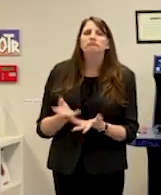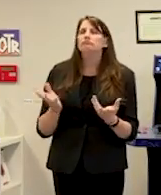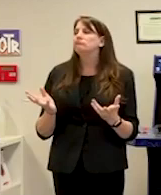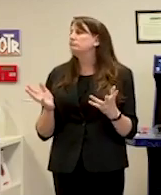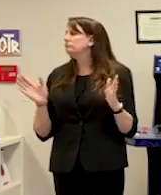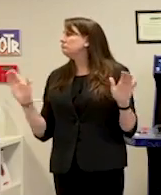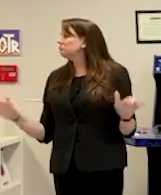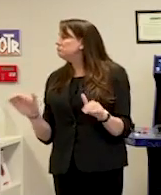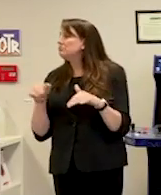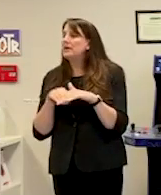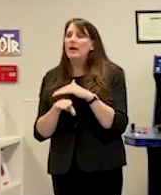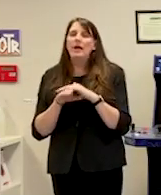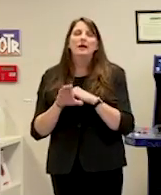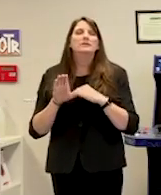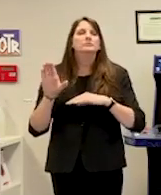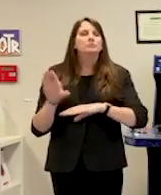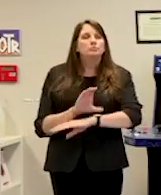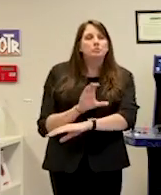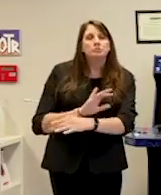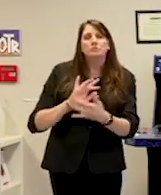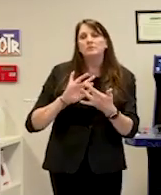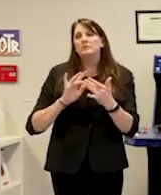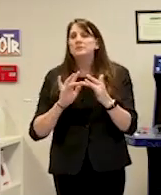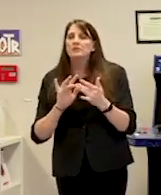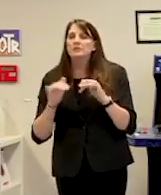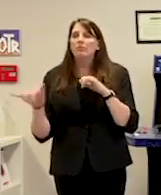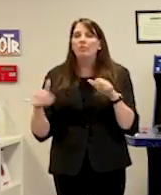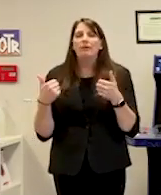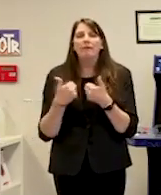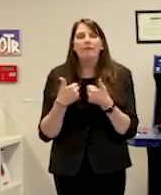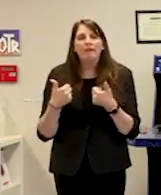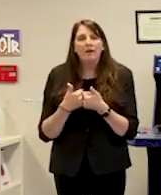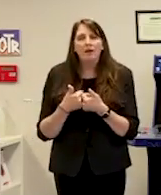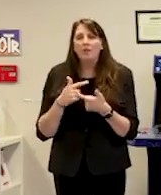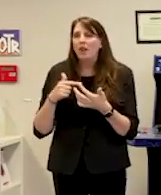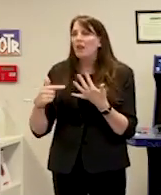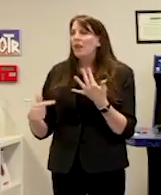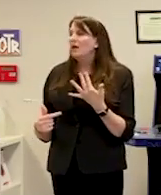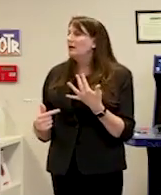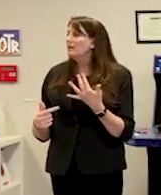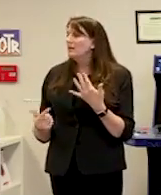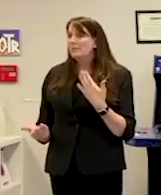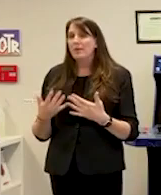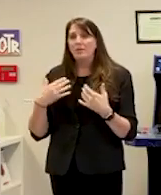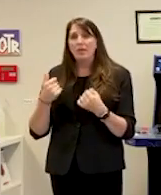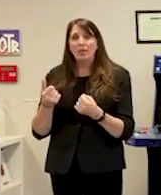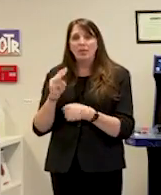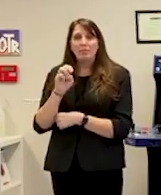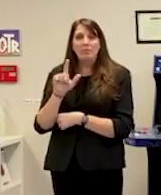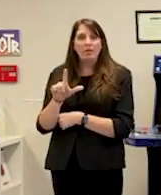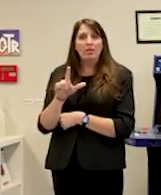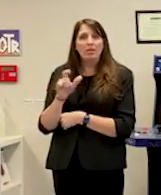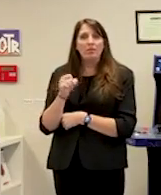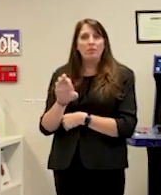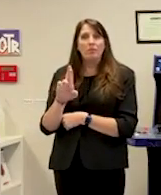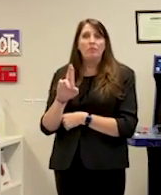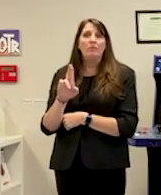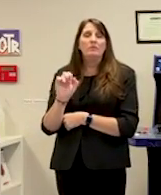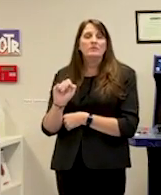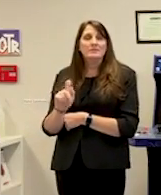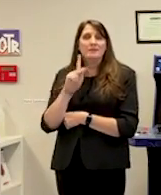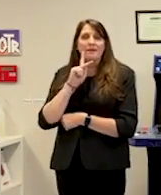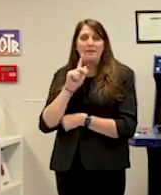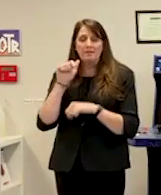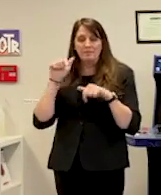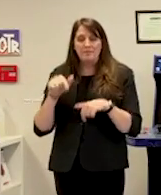and the internet, to play board games and video games, and to grab a healthy meal or a snack. The drop-in